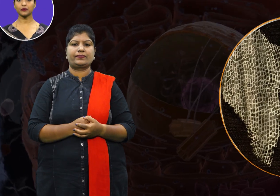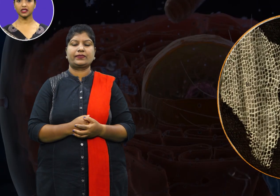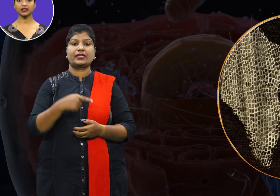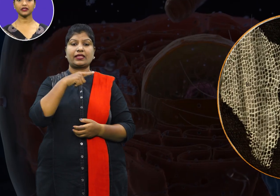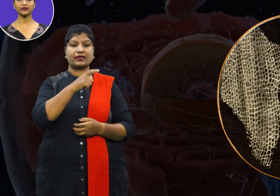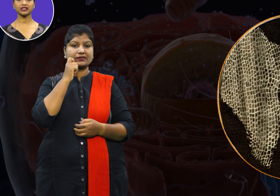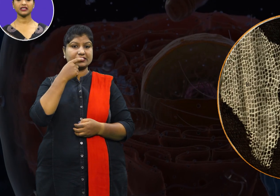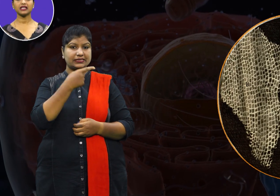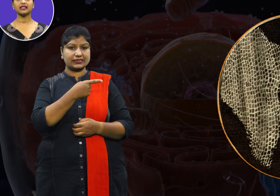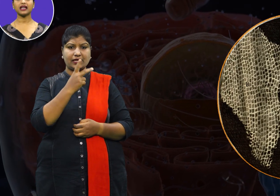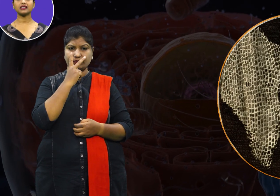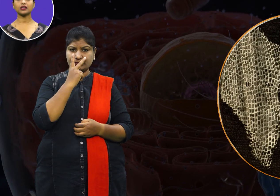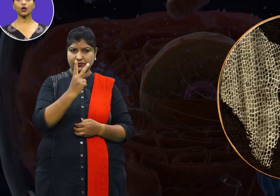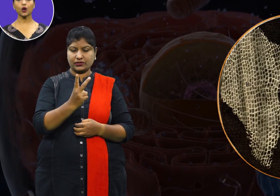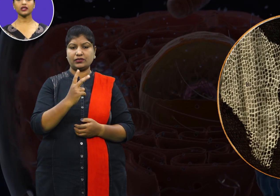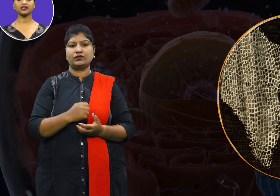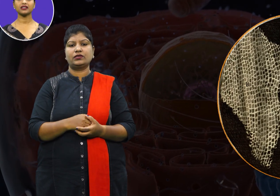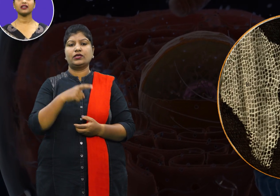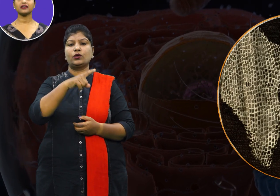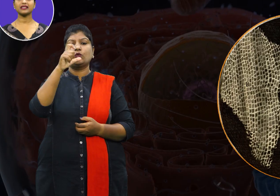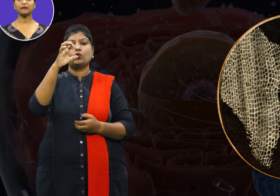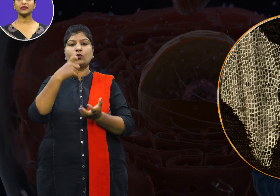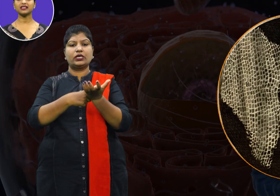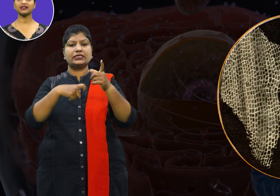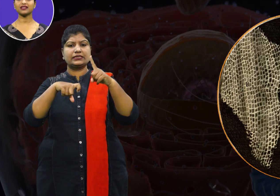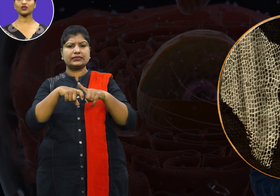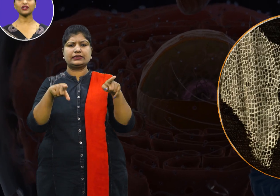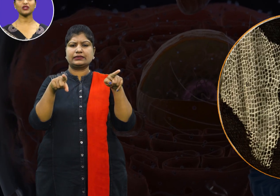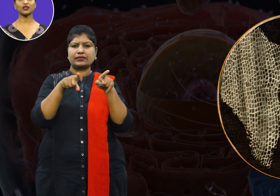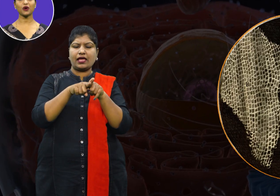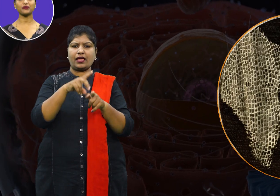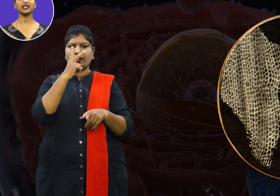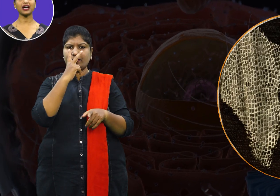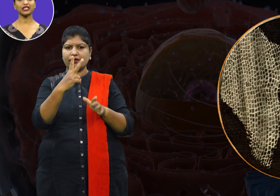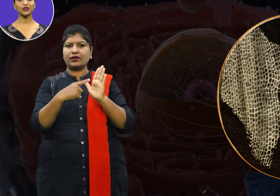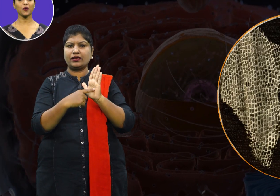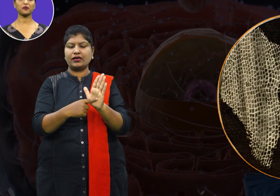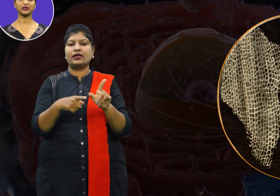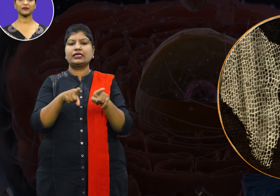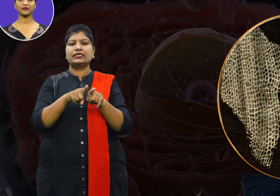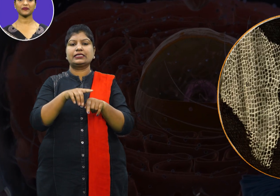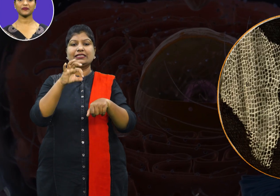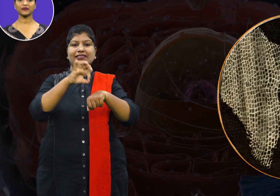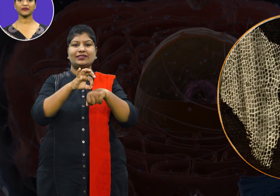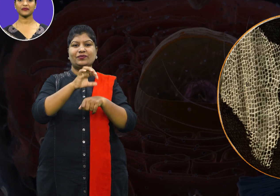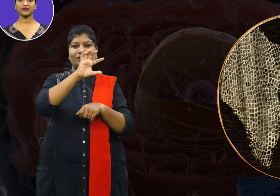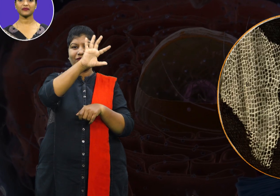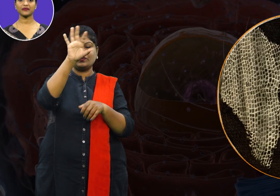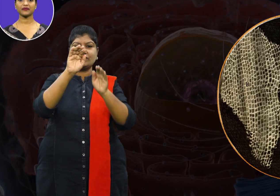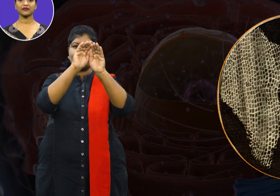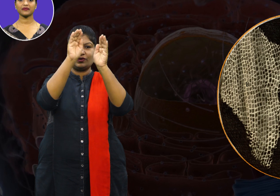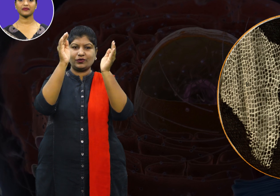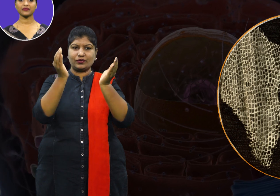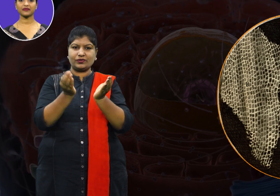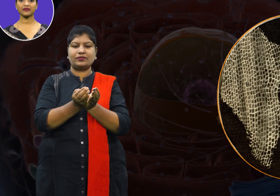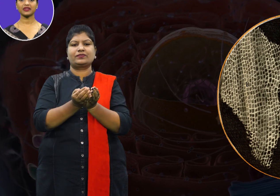He observed that the cork resembled the structure of a honeycomb,